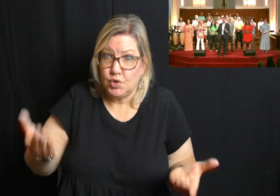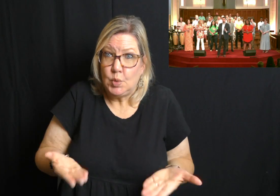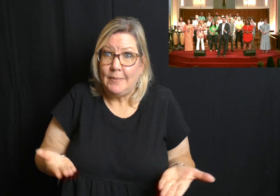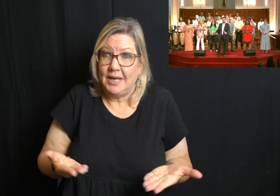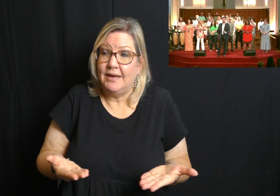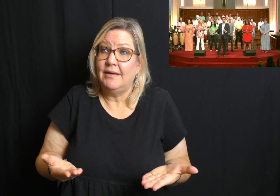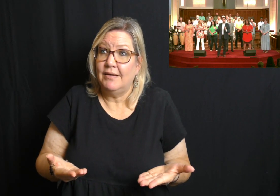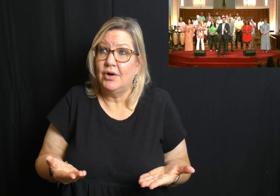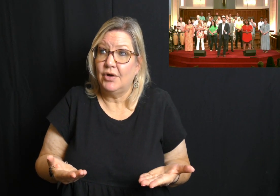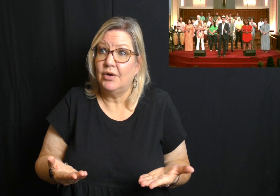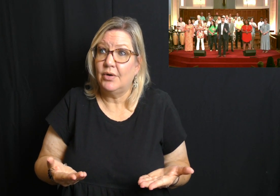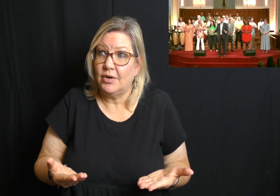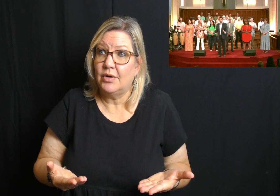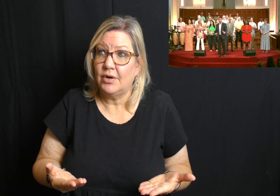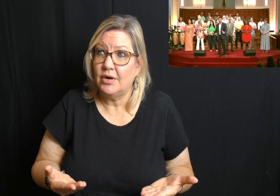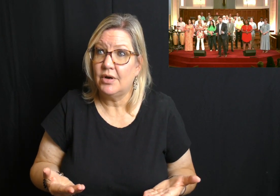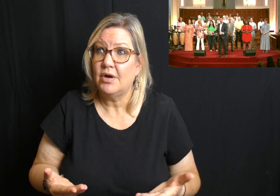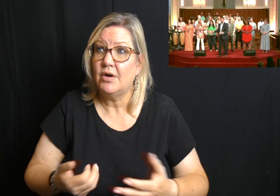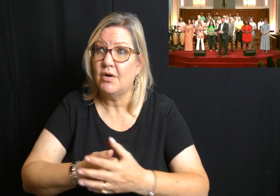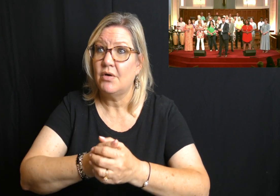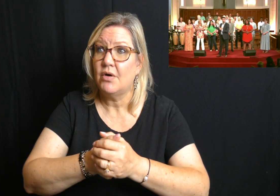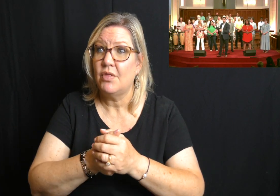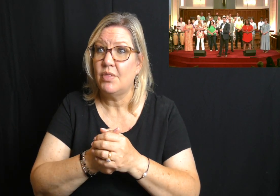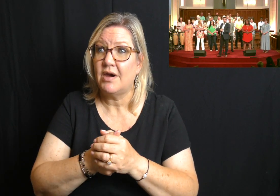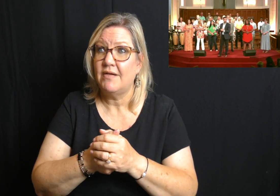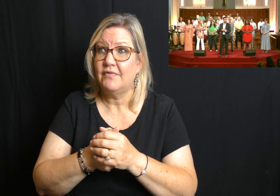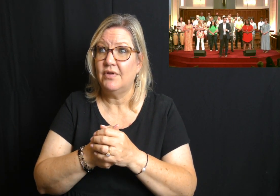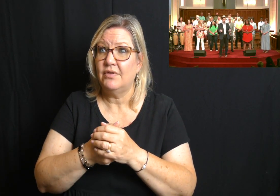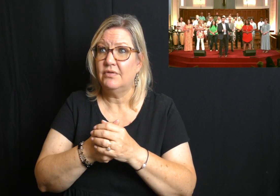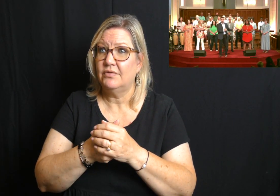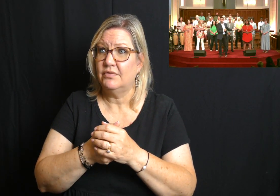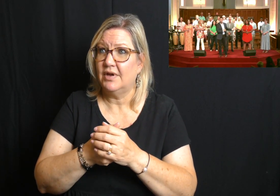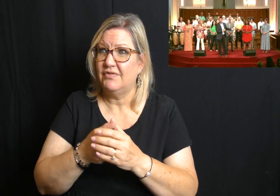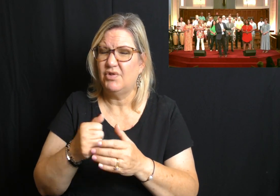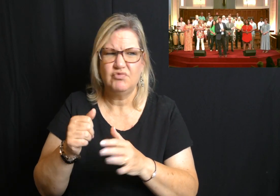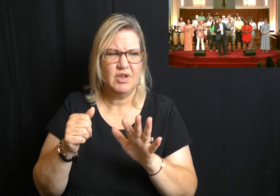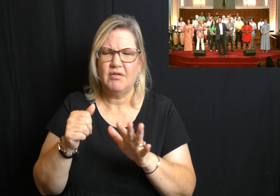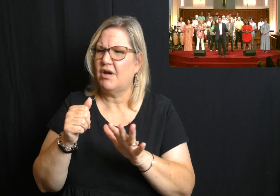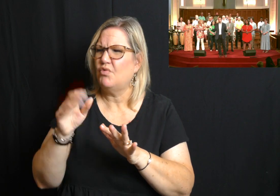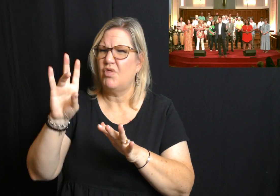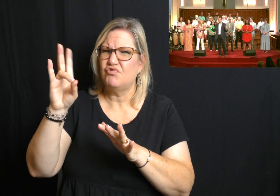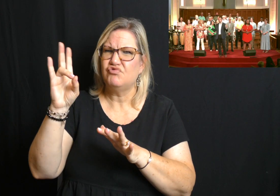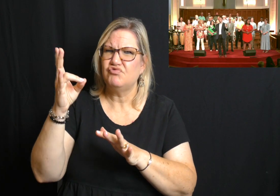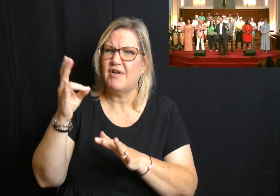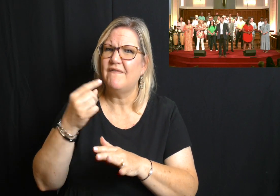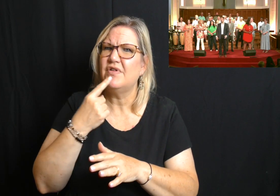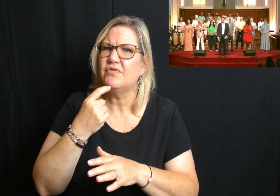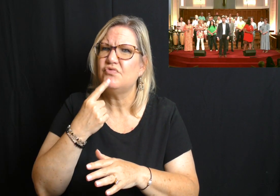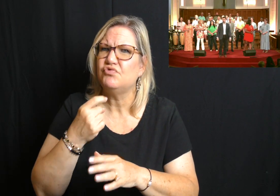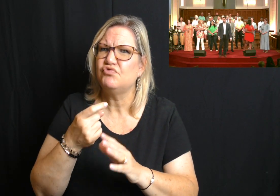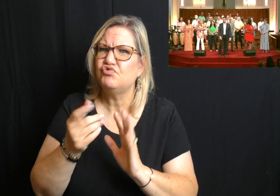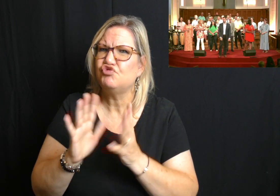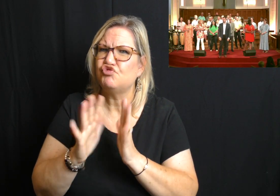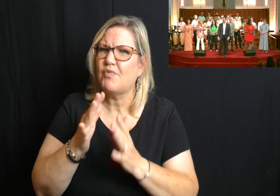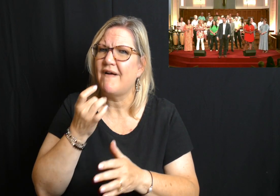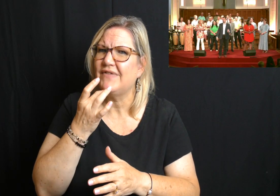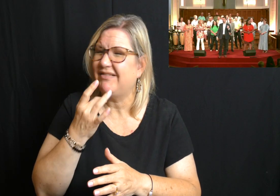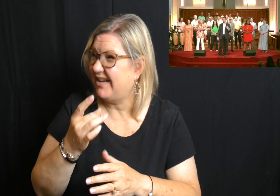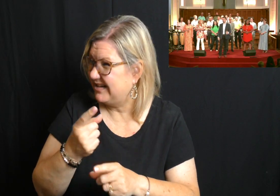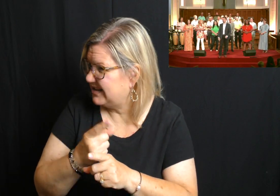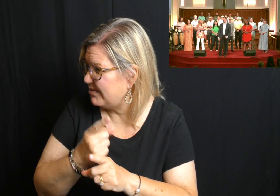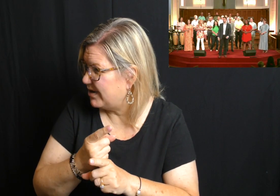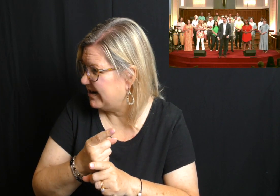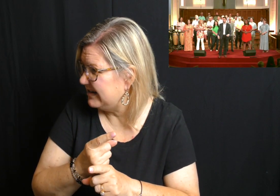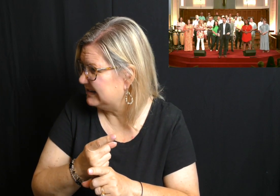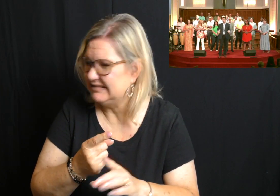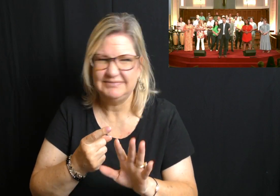Brother Thrower always gives us the address by telling you of the 7th light. Is that right? I don't know. That's why I never